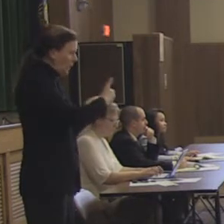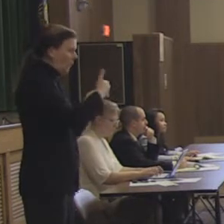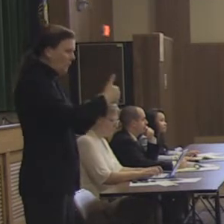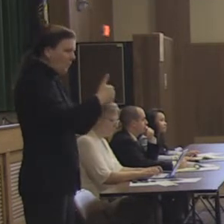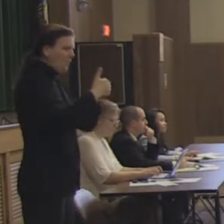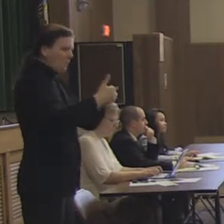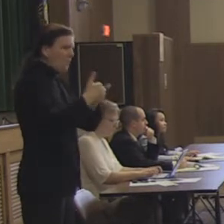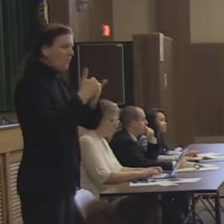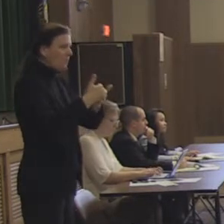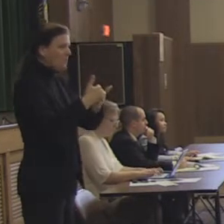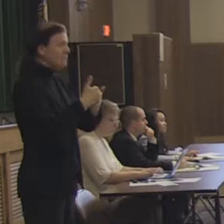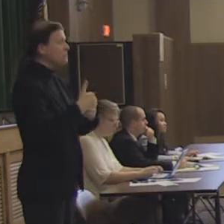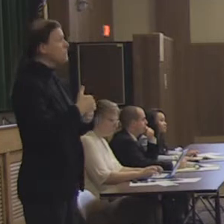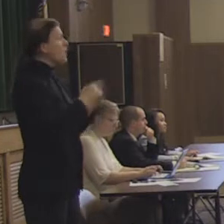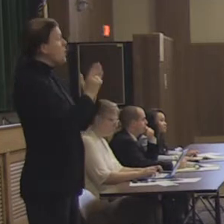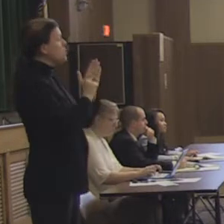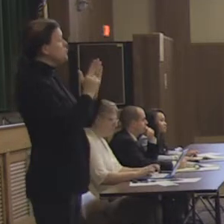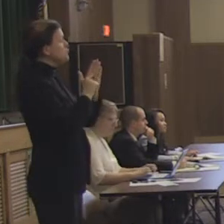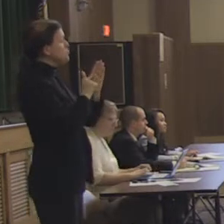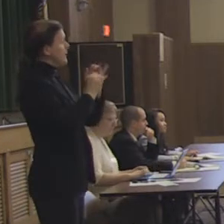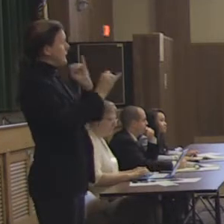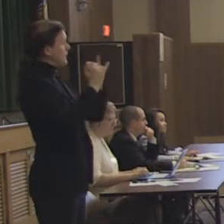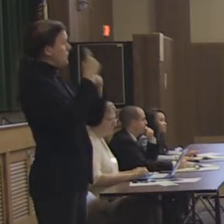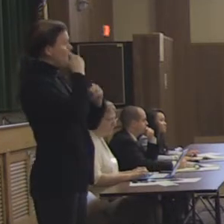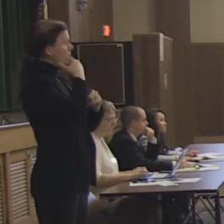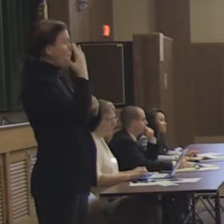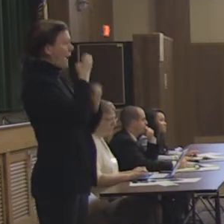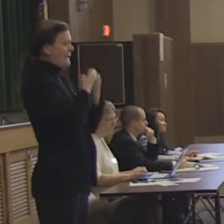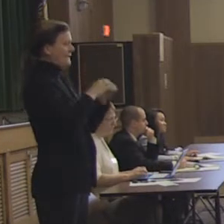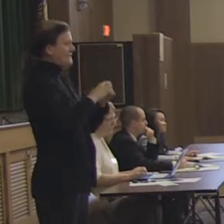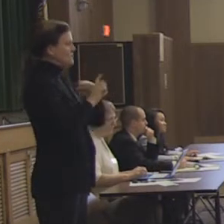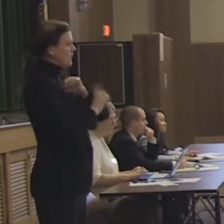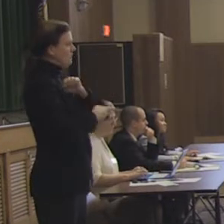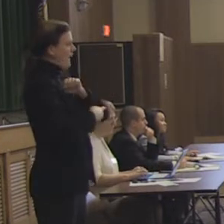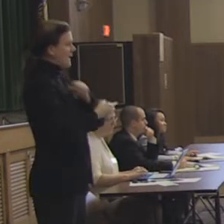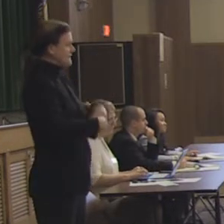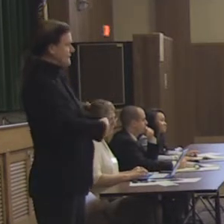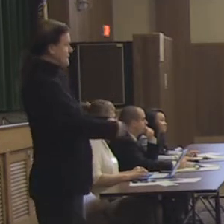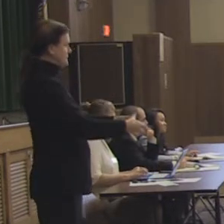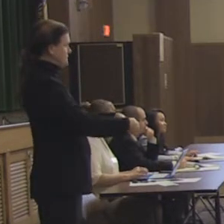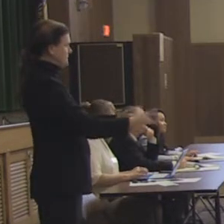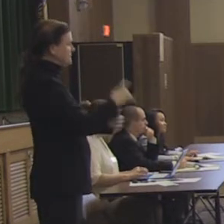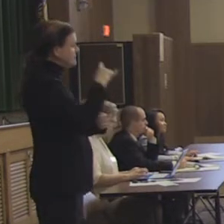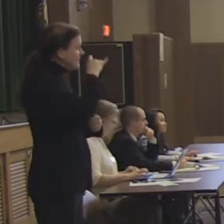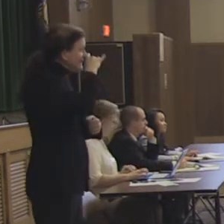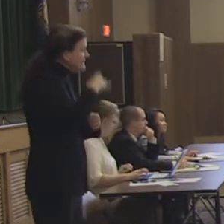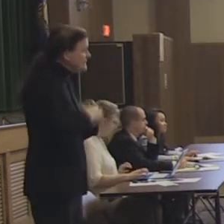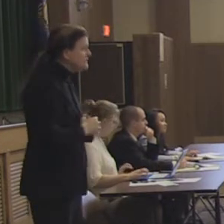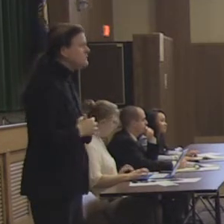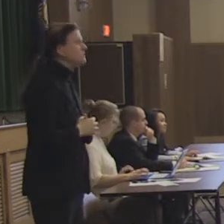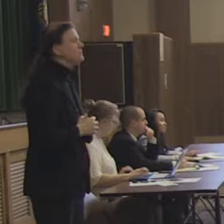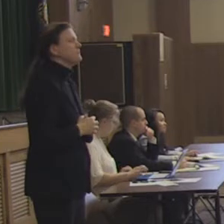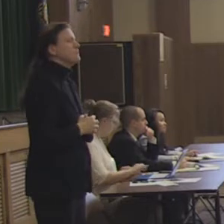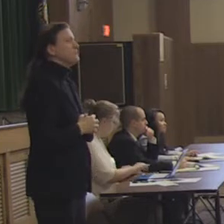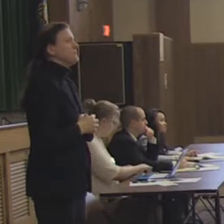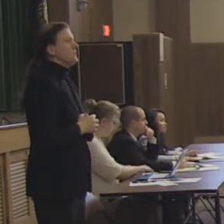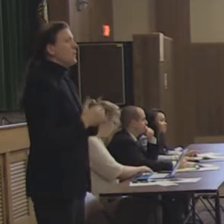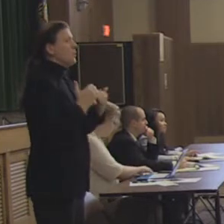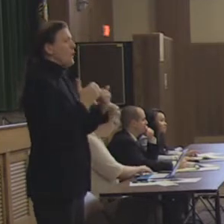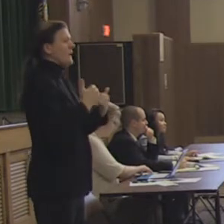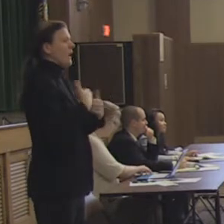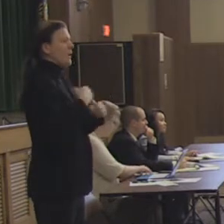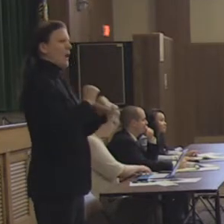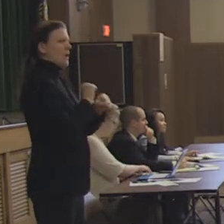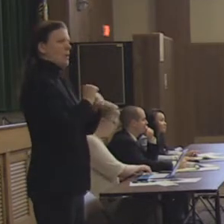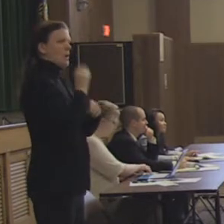was in the newspaper one for Easter baskets. I gave to the community. Right now, I am flower